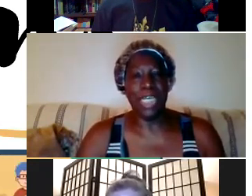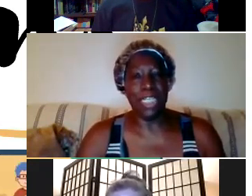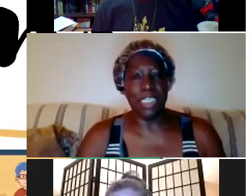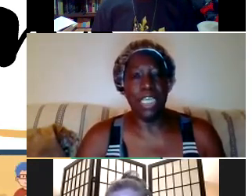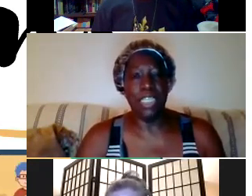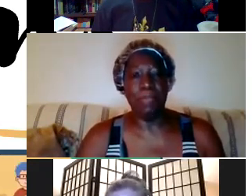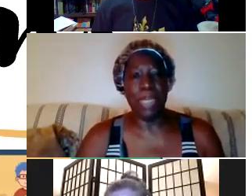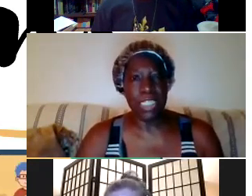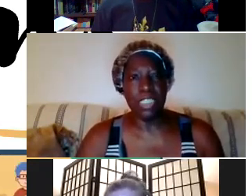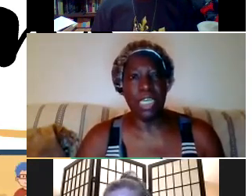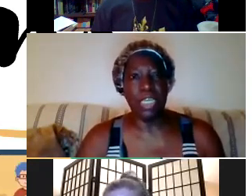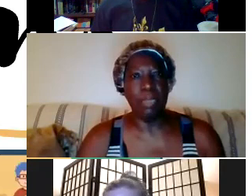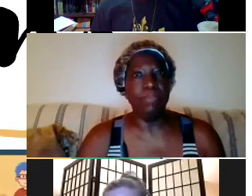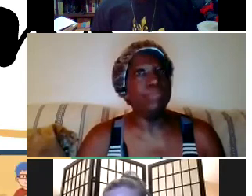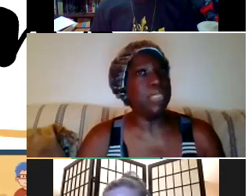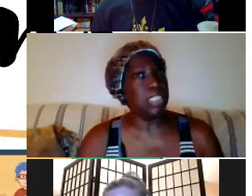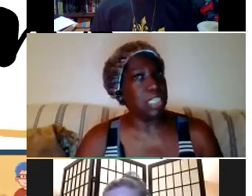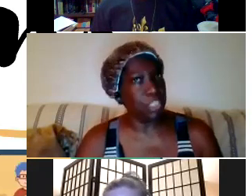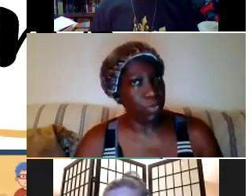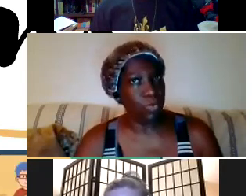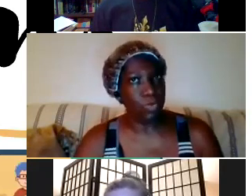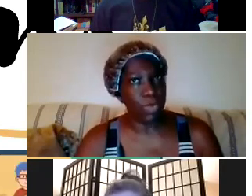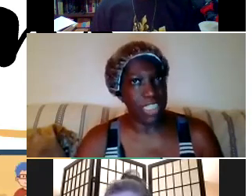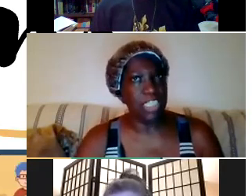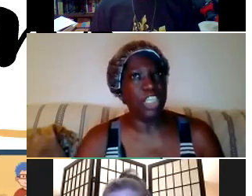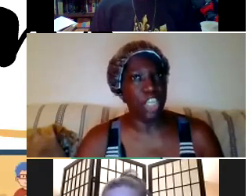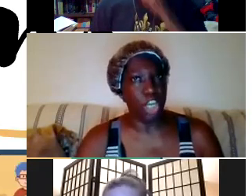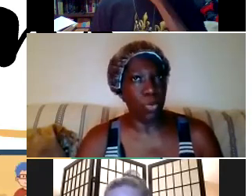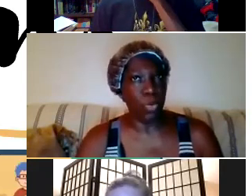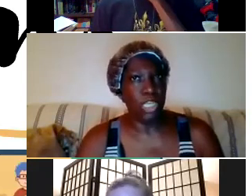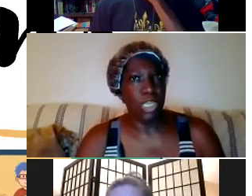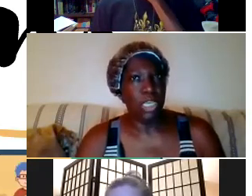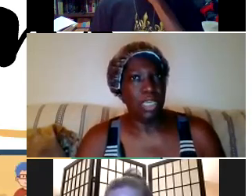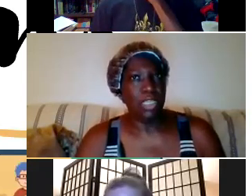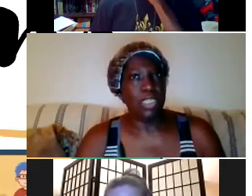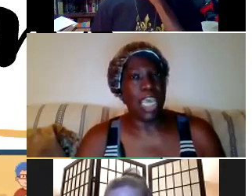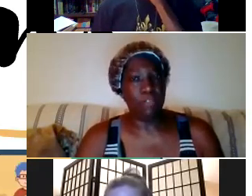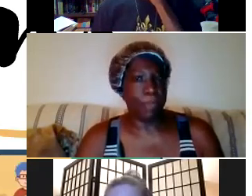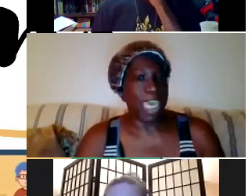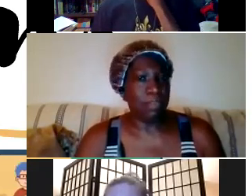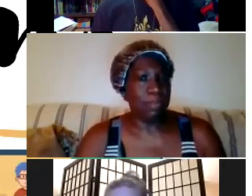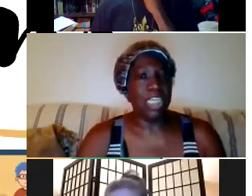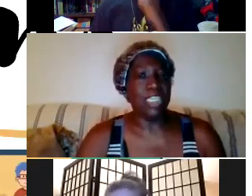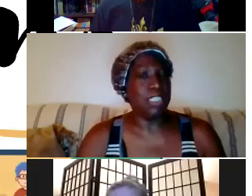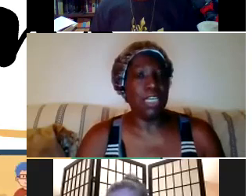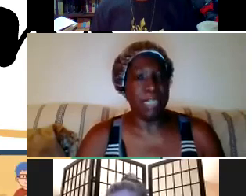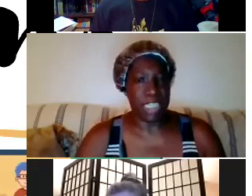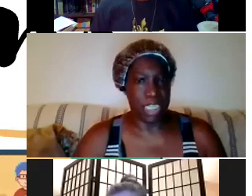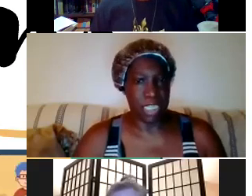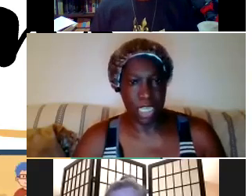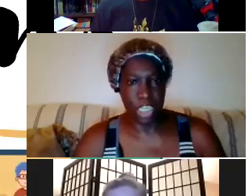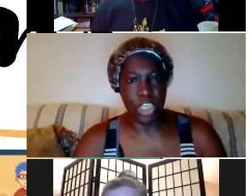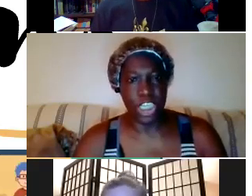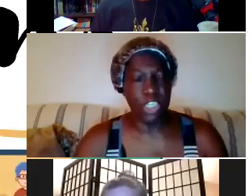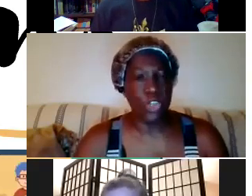And the months. The months is another reason to know the alphabet because that's all the months